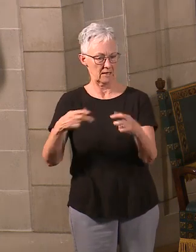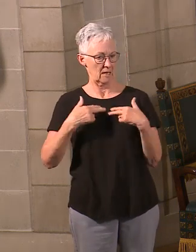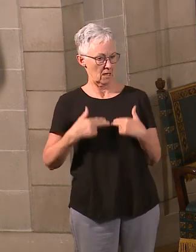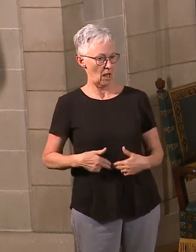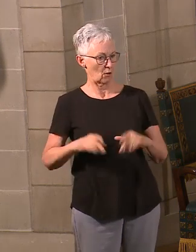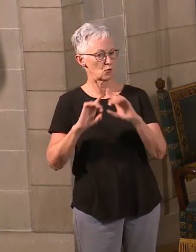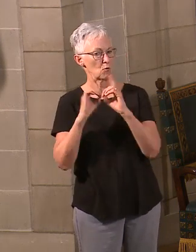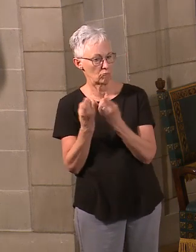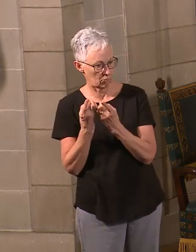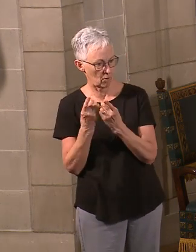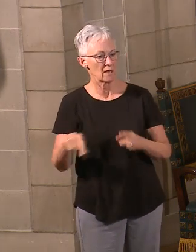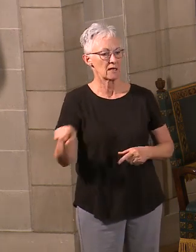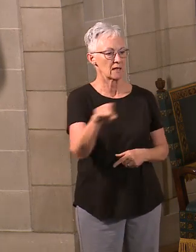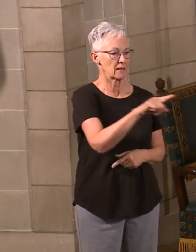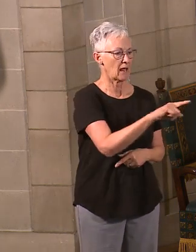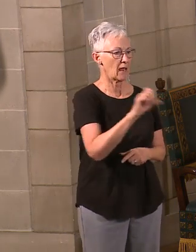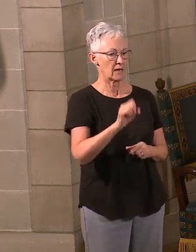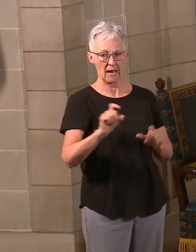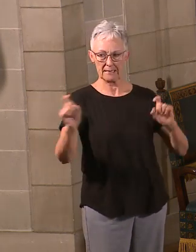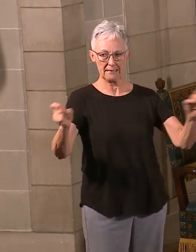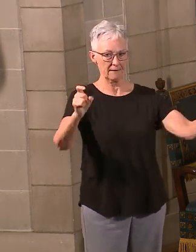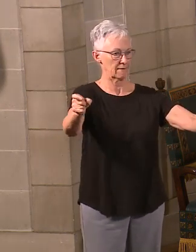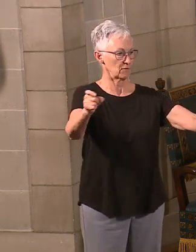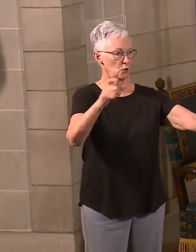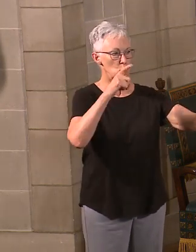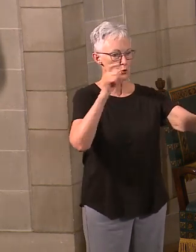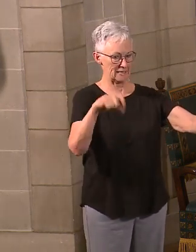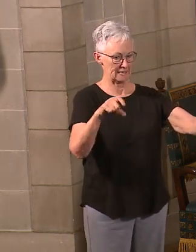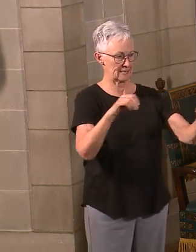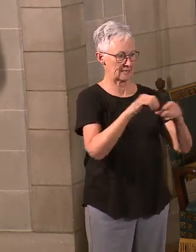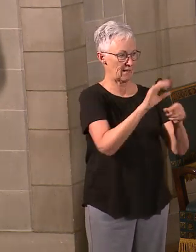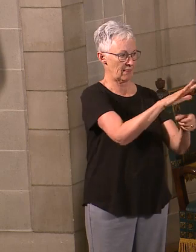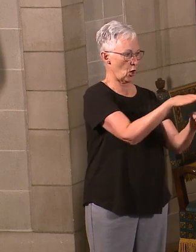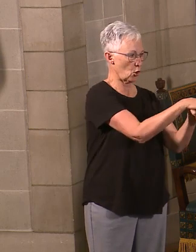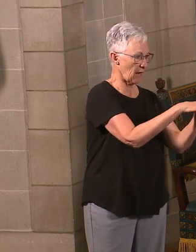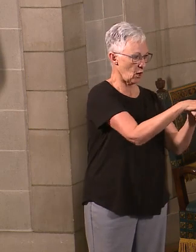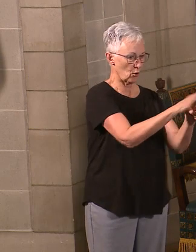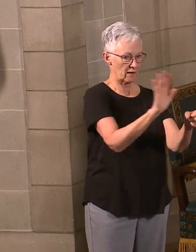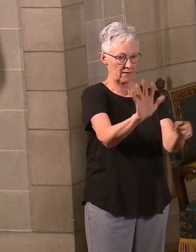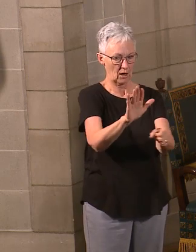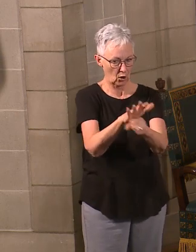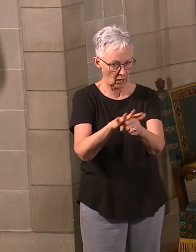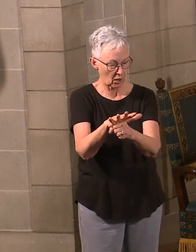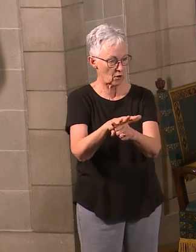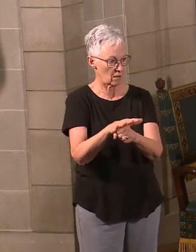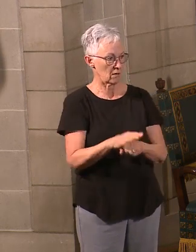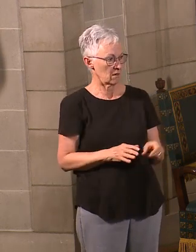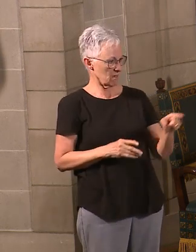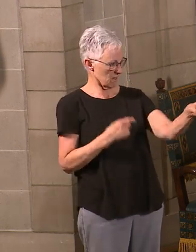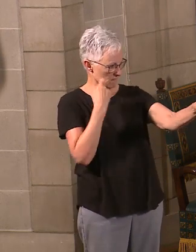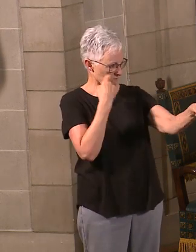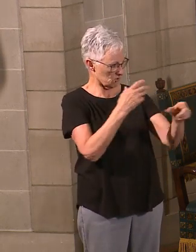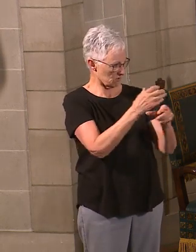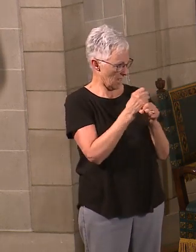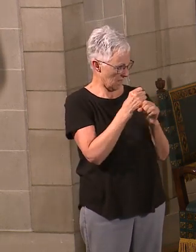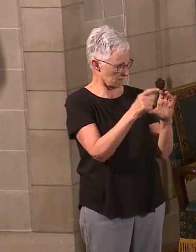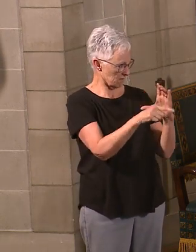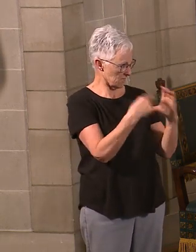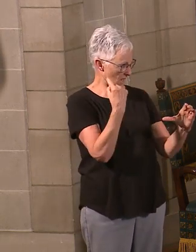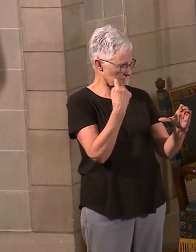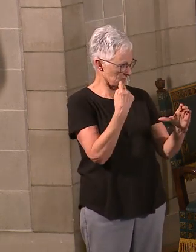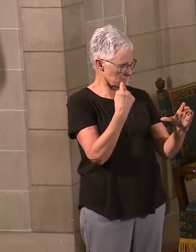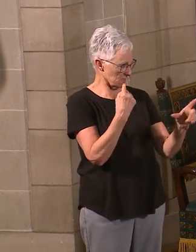supply whoever's in greater need in their communities. And in fact, I think, Dr. Antone, you just got an email or a text or something today from somebody who said, hey, just got